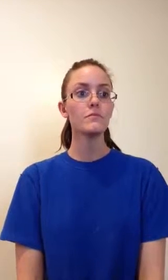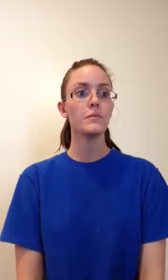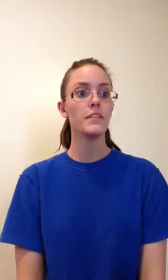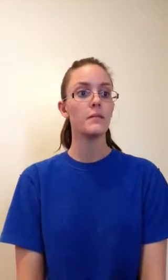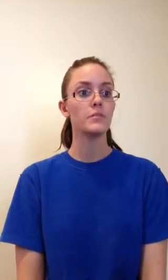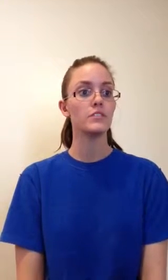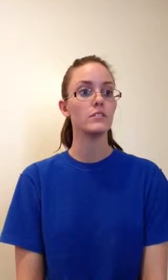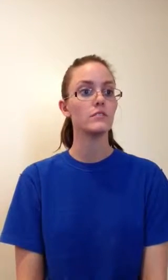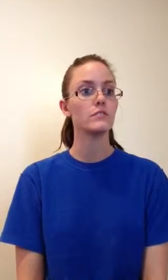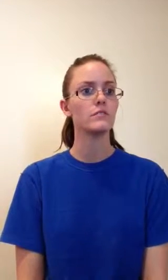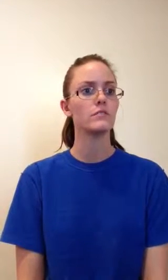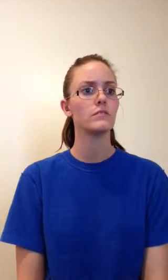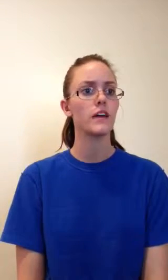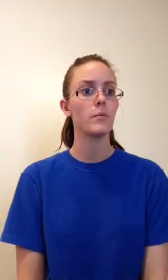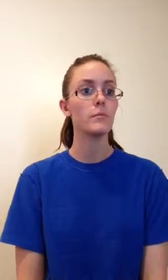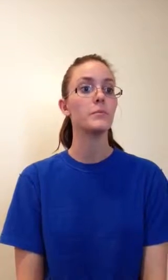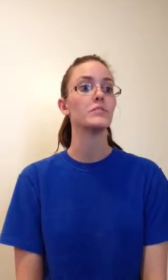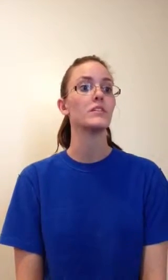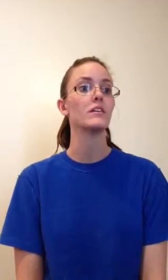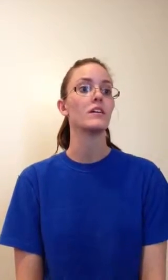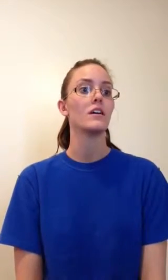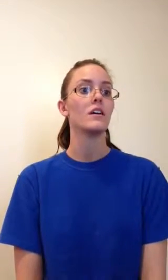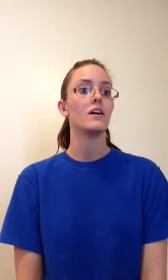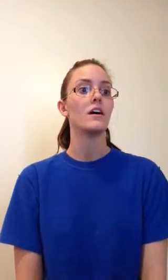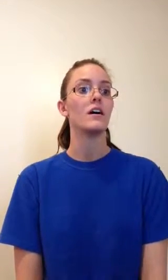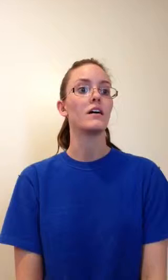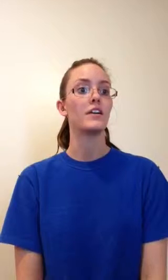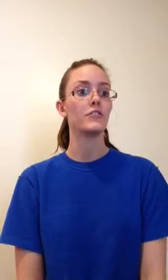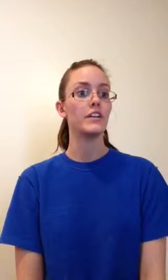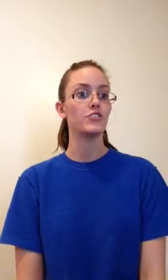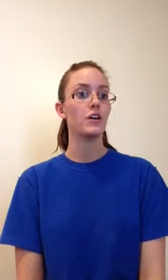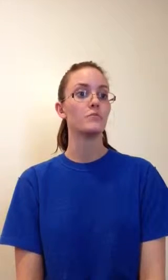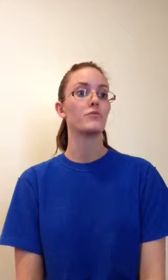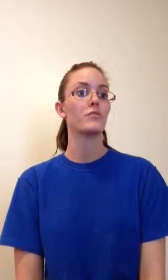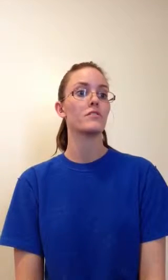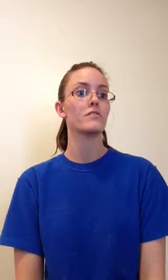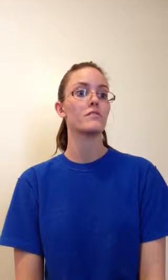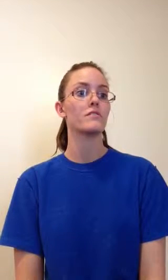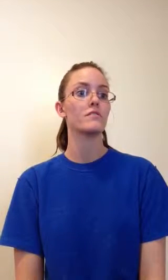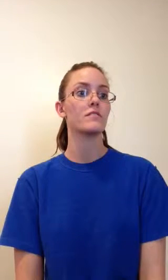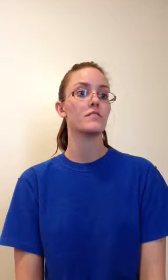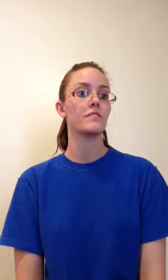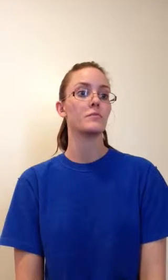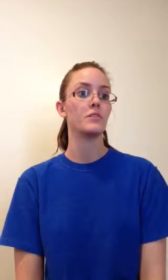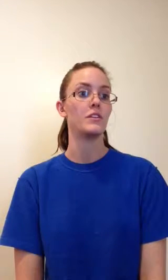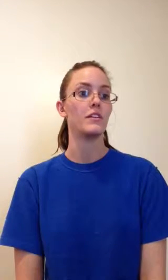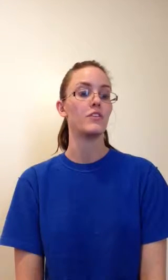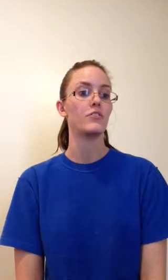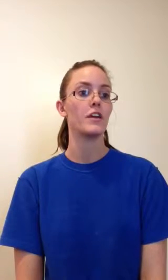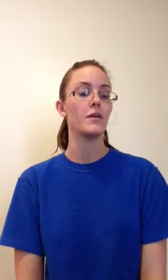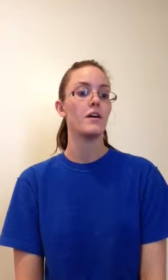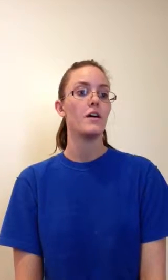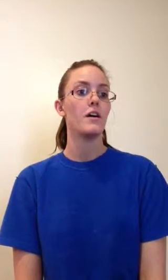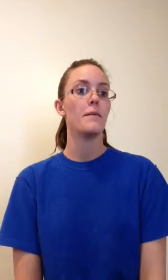I mean, that building, that apartment building, can create jobs for the deaf community. They can create